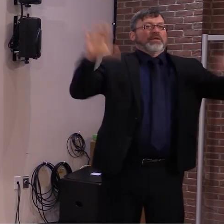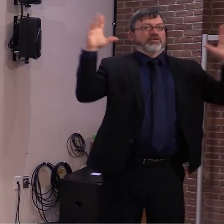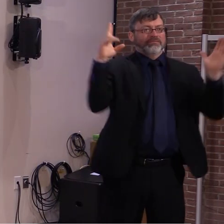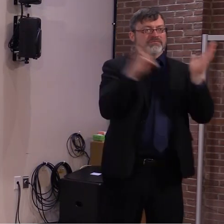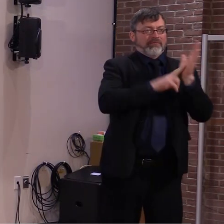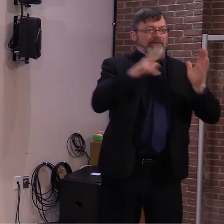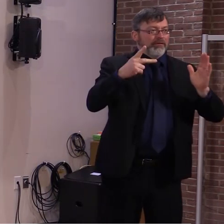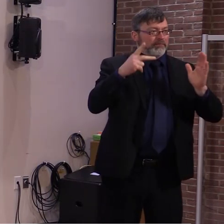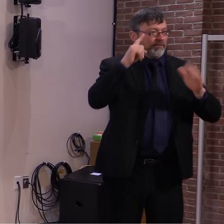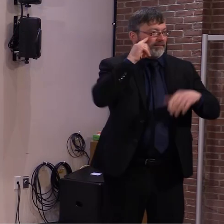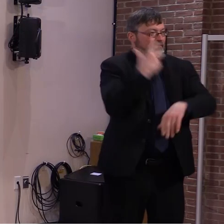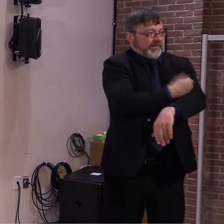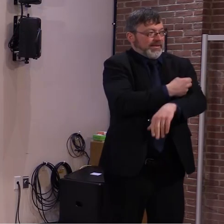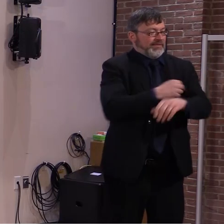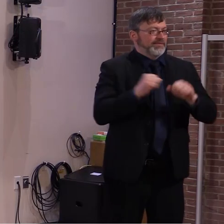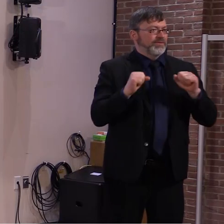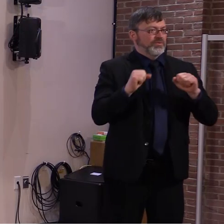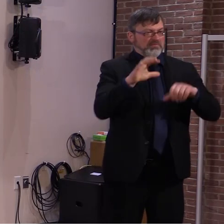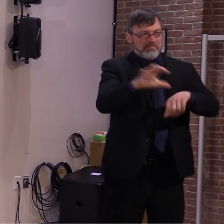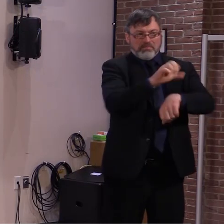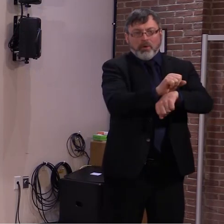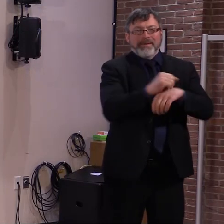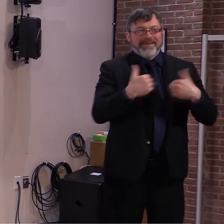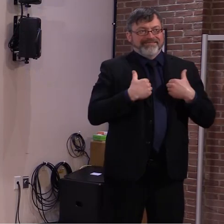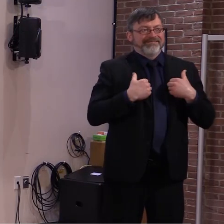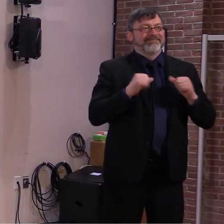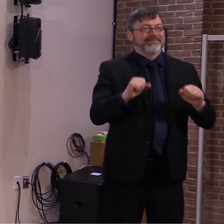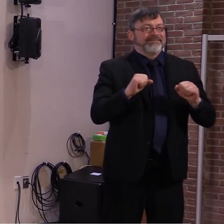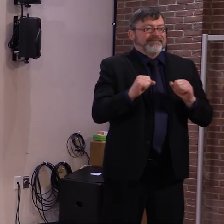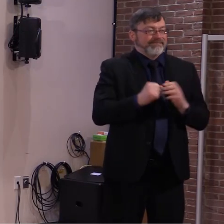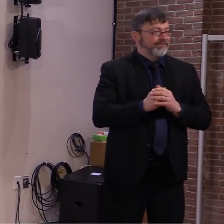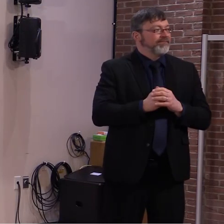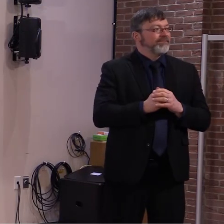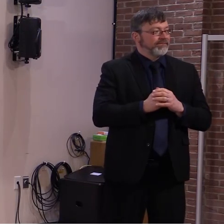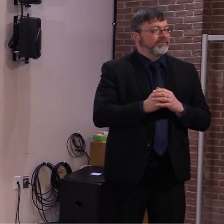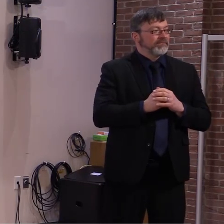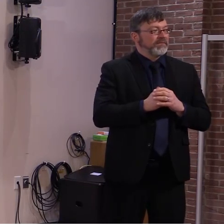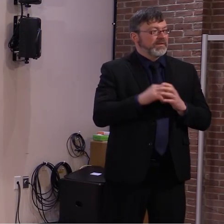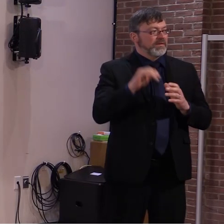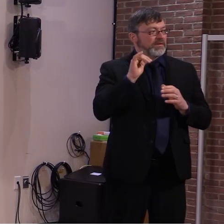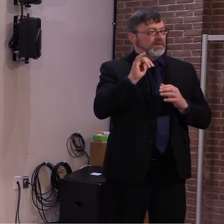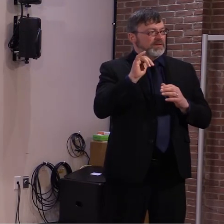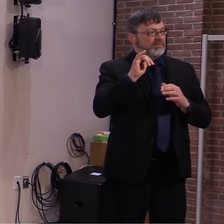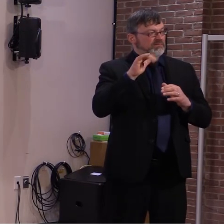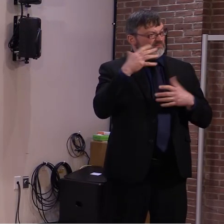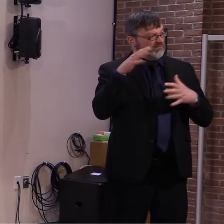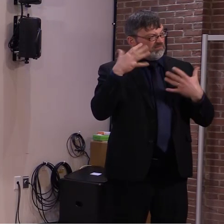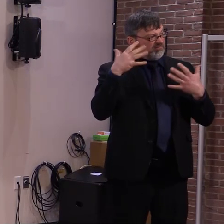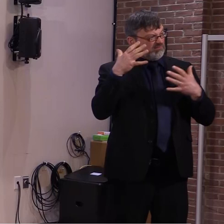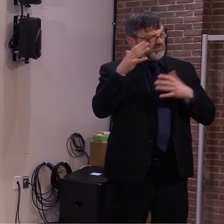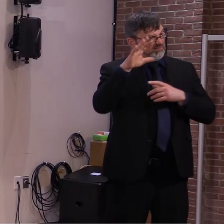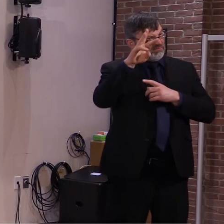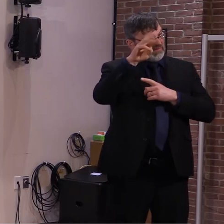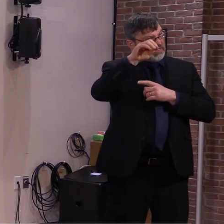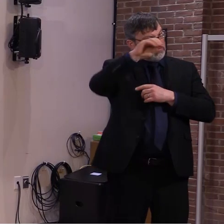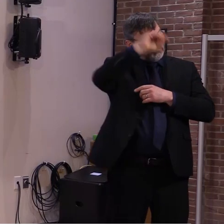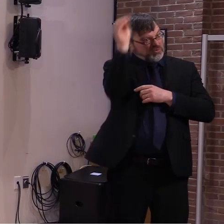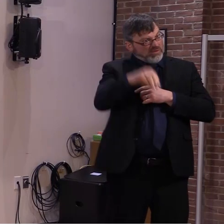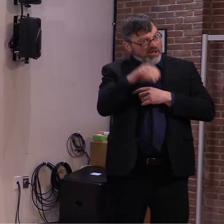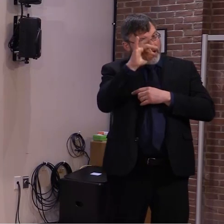been vaccinated through our eligibility criteria, that is over 60% of this age